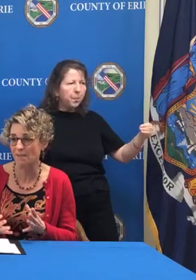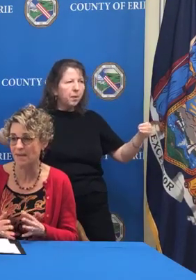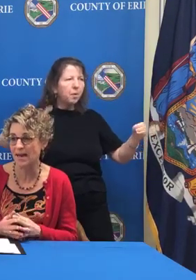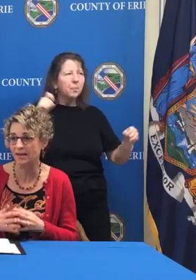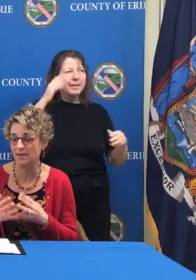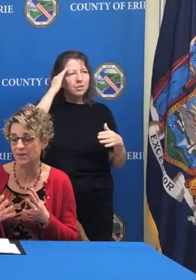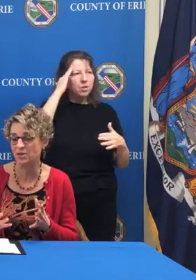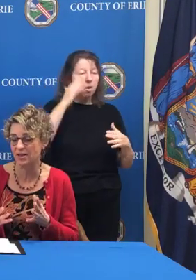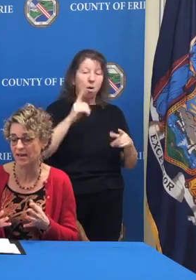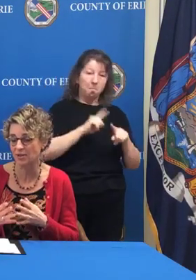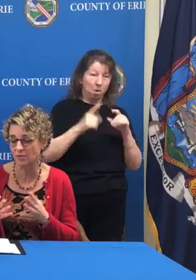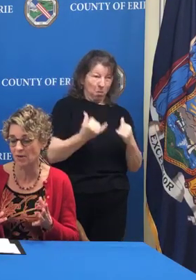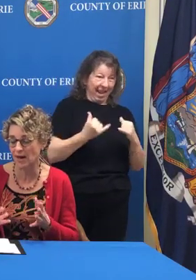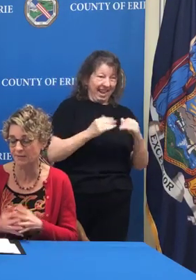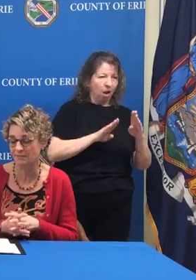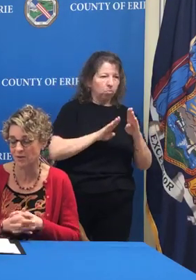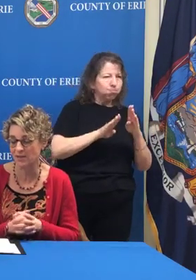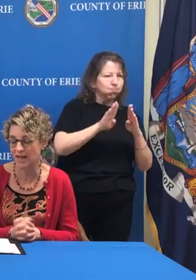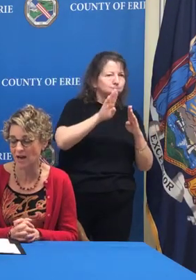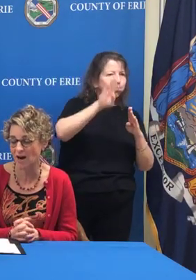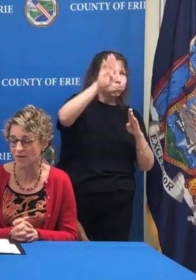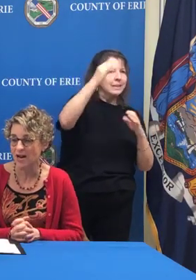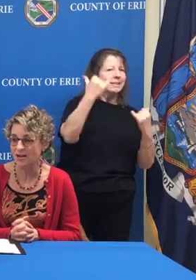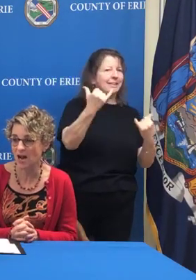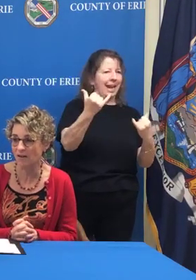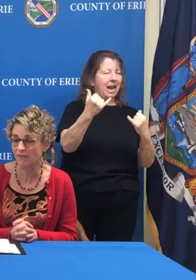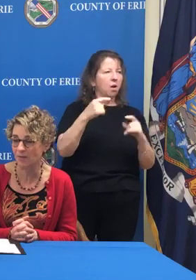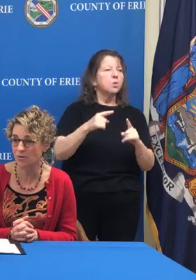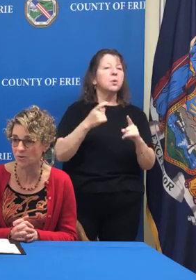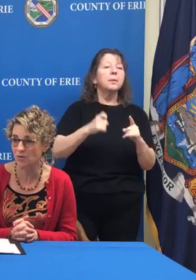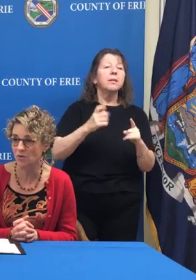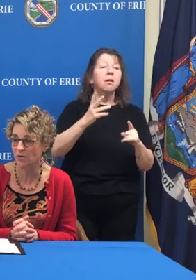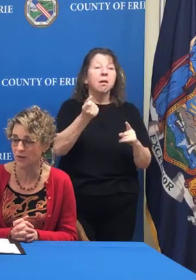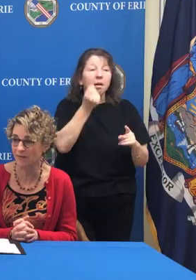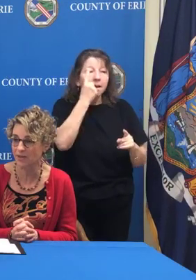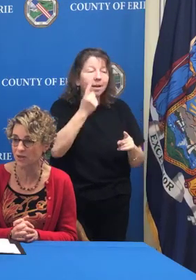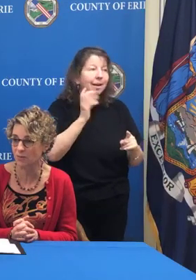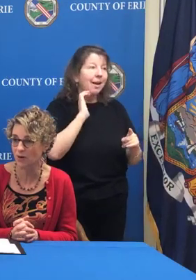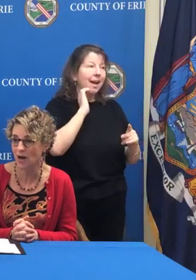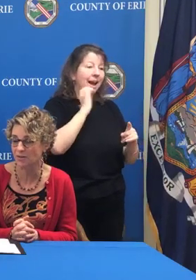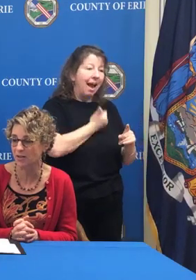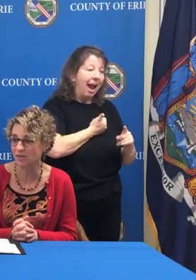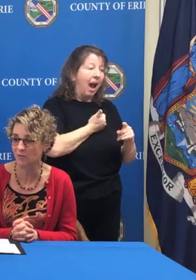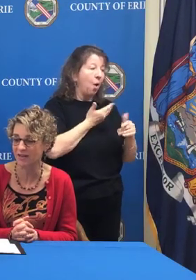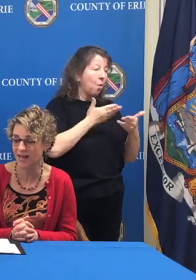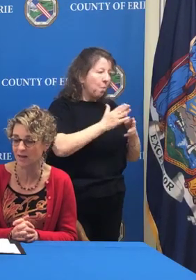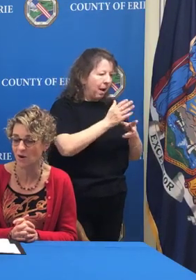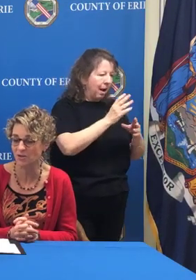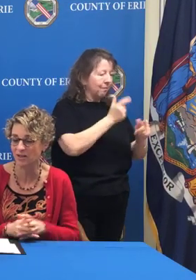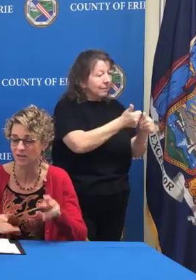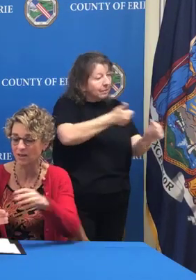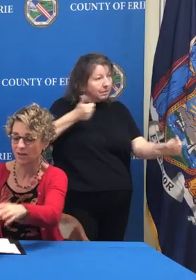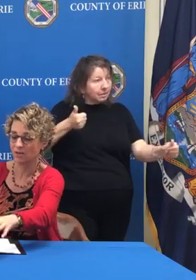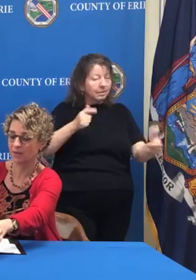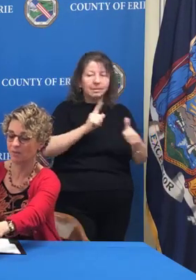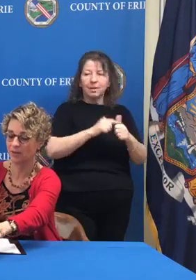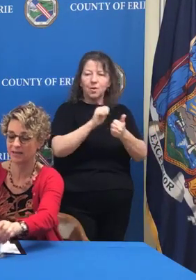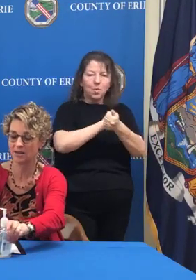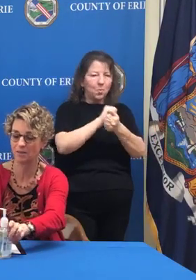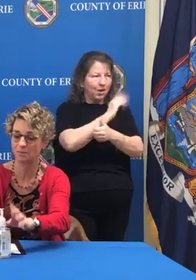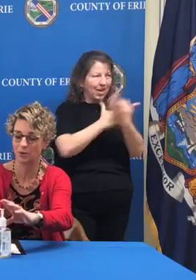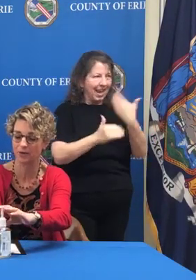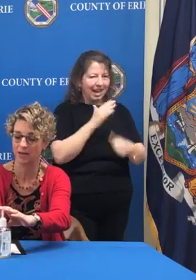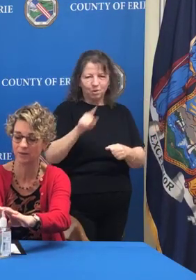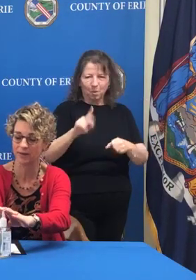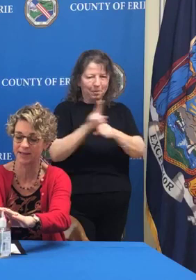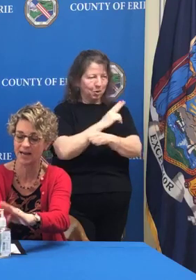going up, and then we just have to, take our non-pharmaceutical intervention precautions with hand washing. So I'm going to put on